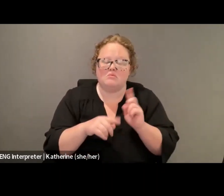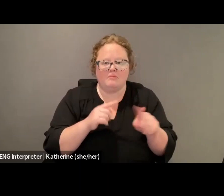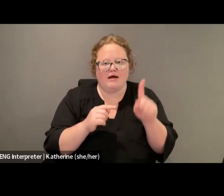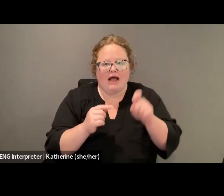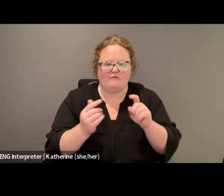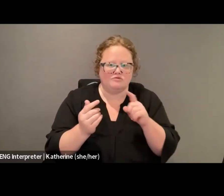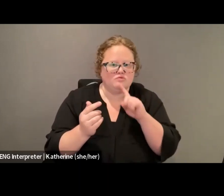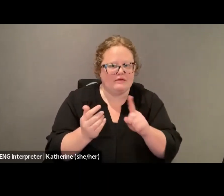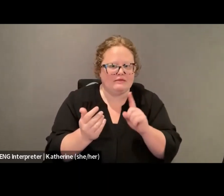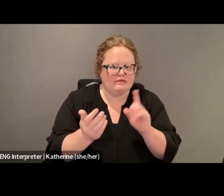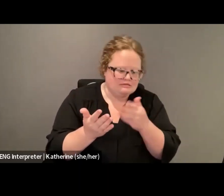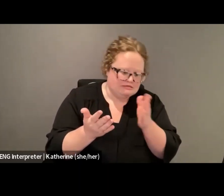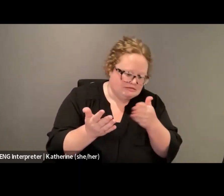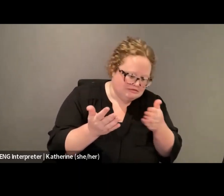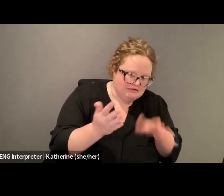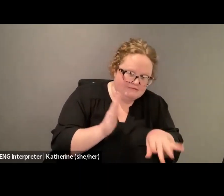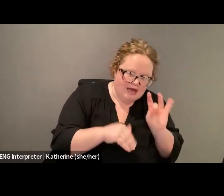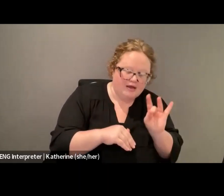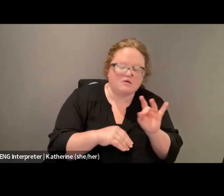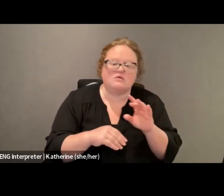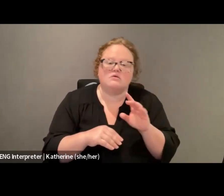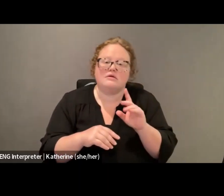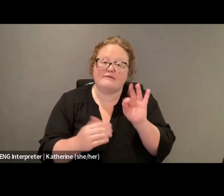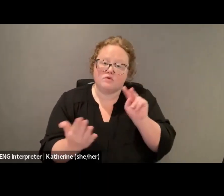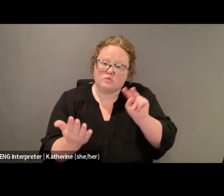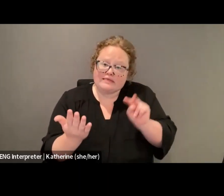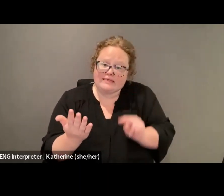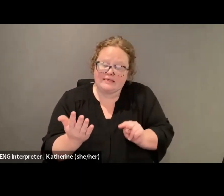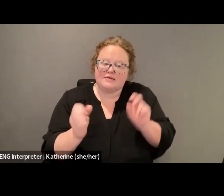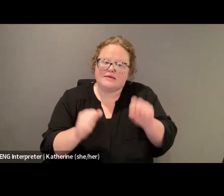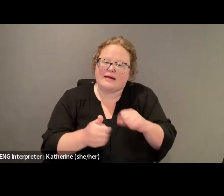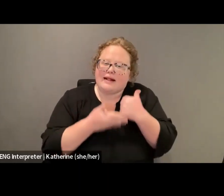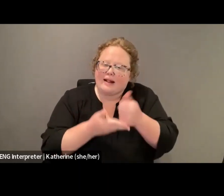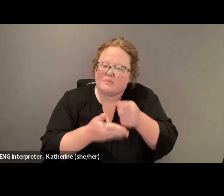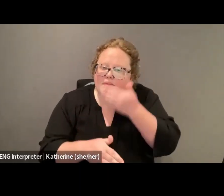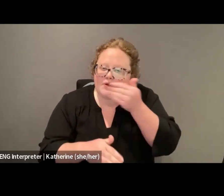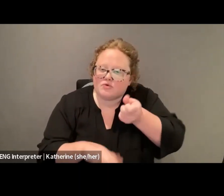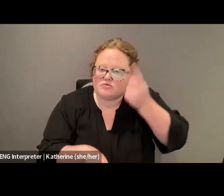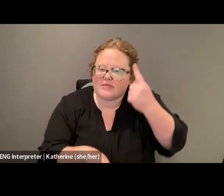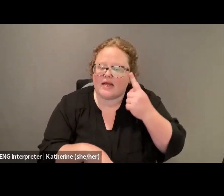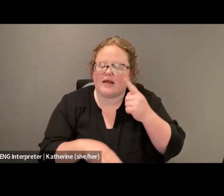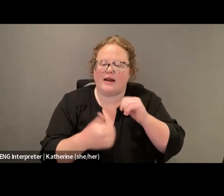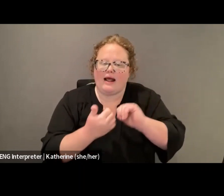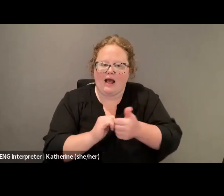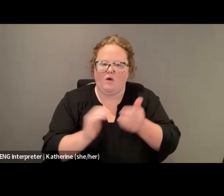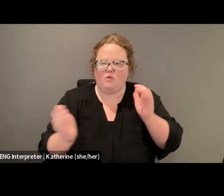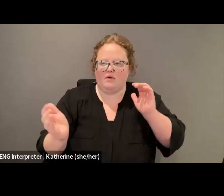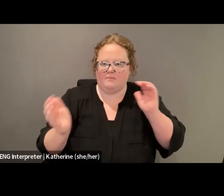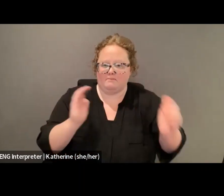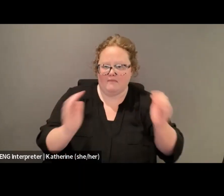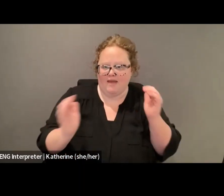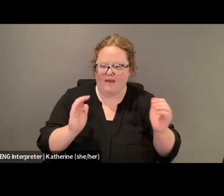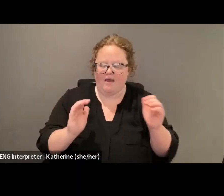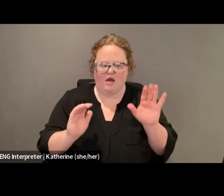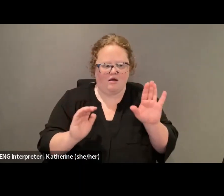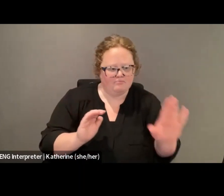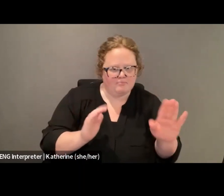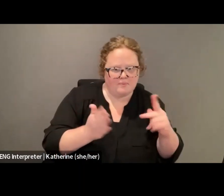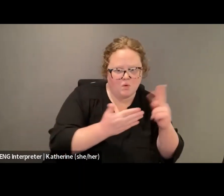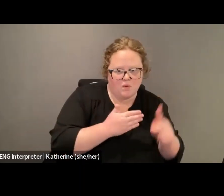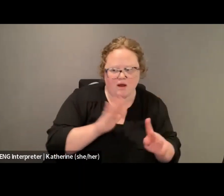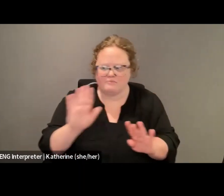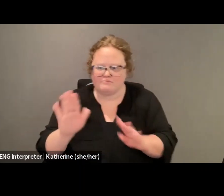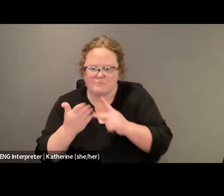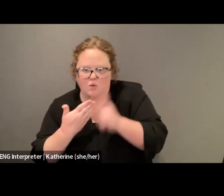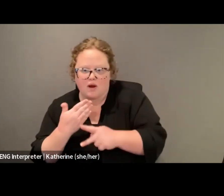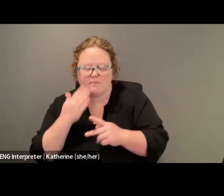there, it can really give you a lot of insight in terms of being able to compare different programs. And even